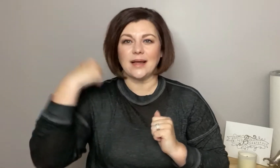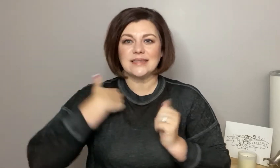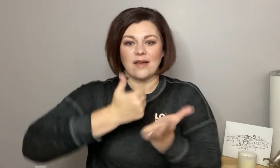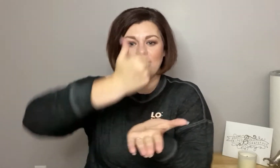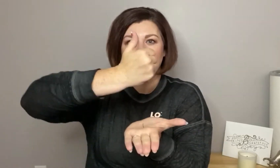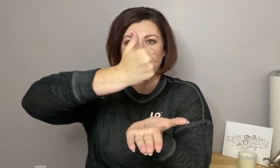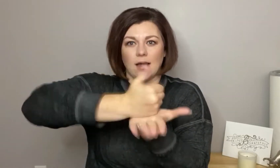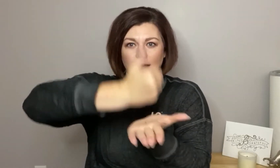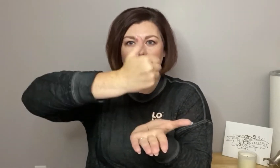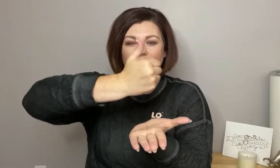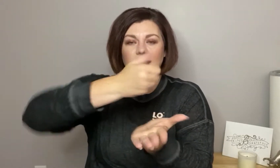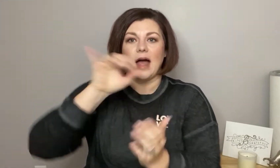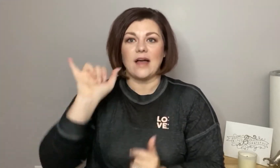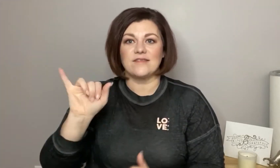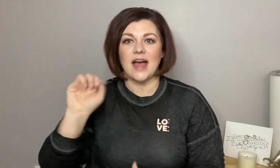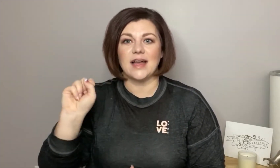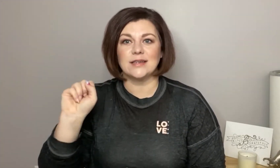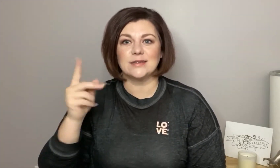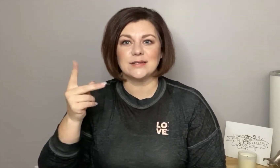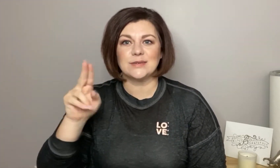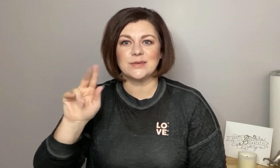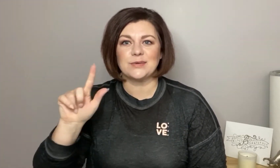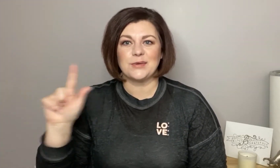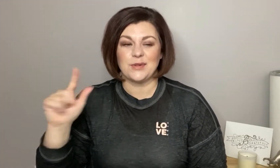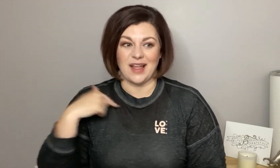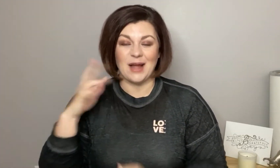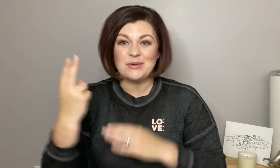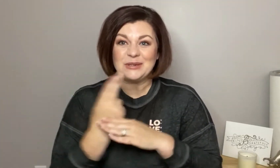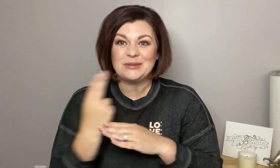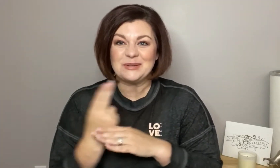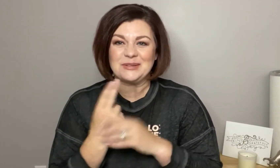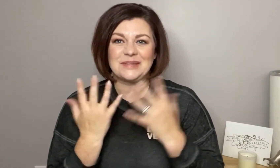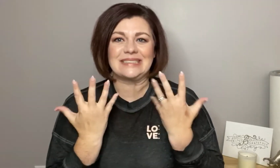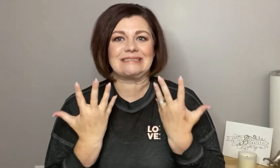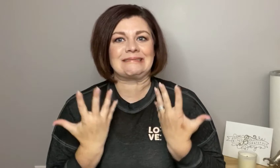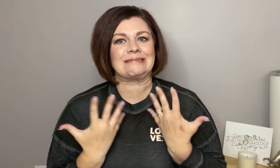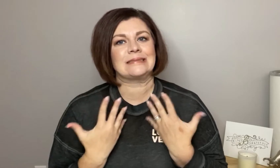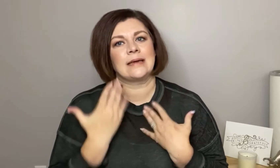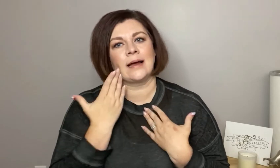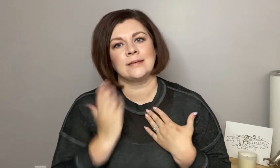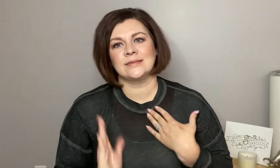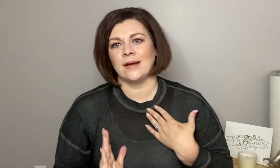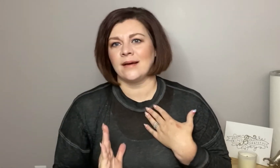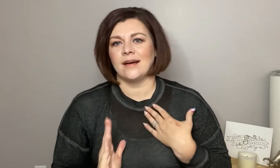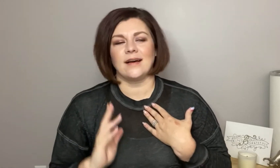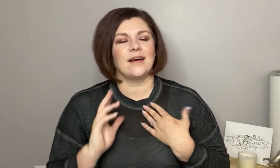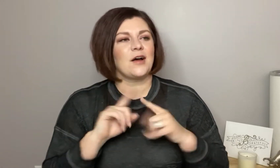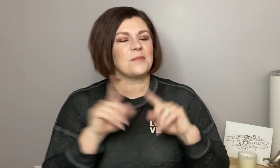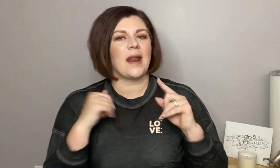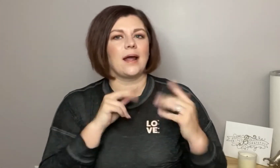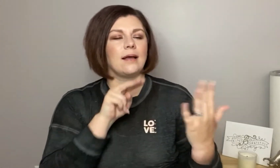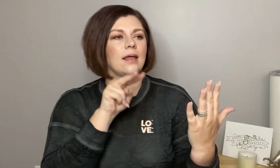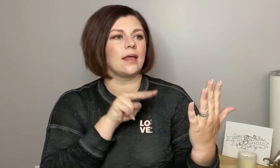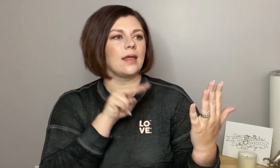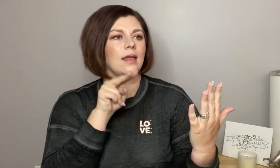the sugar skulls. And so having that stamped in the highlighter, I don't even know if I would use it because I wouldn't want that to go